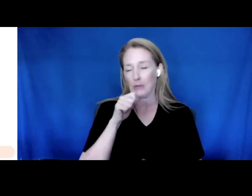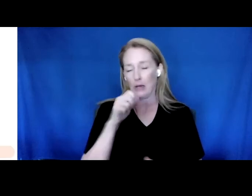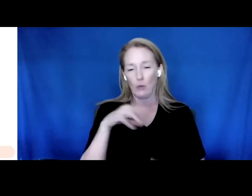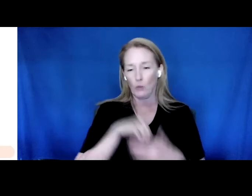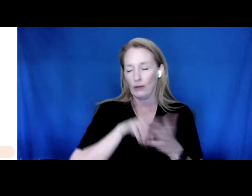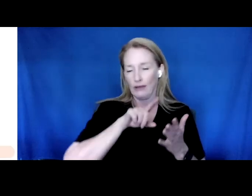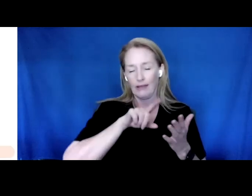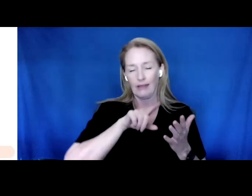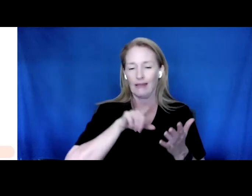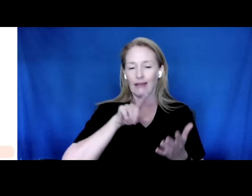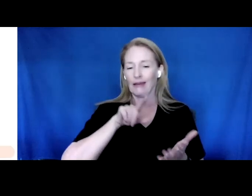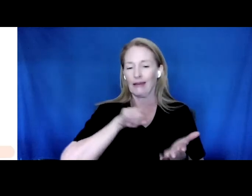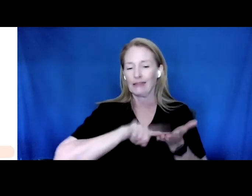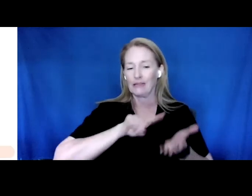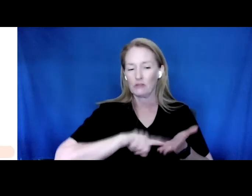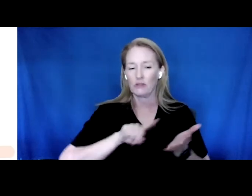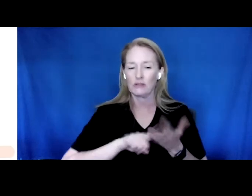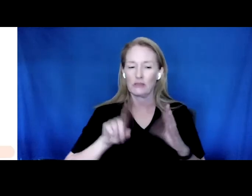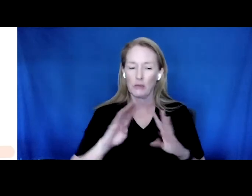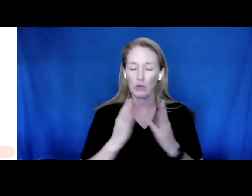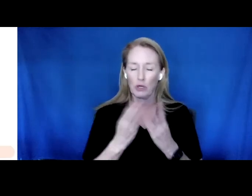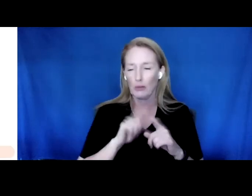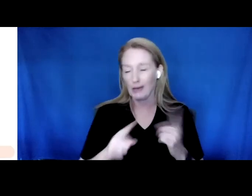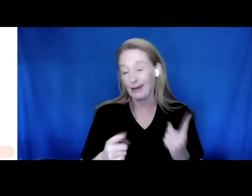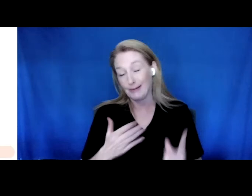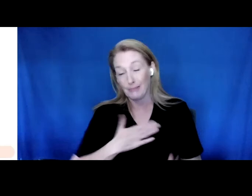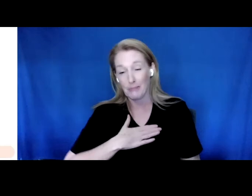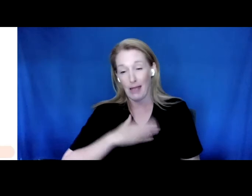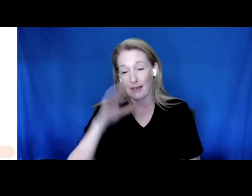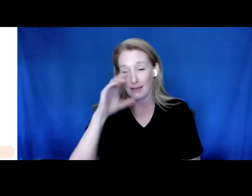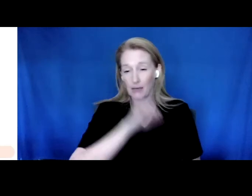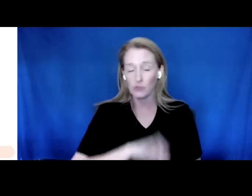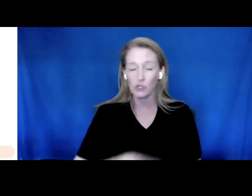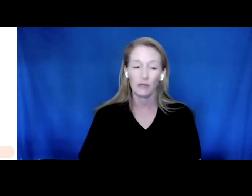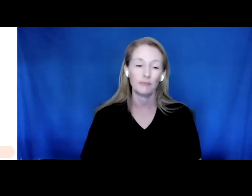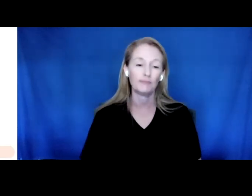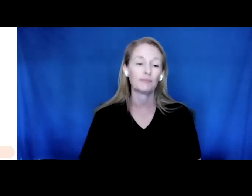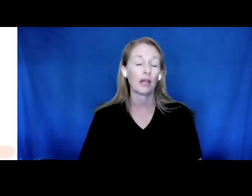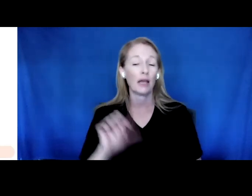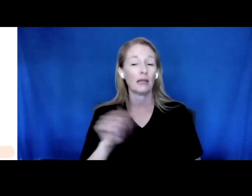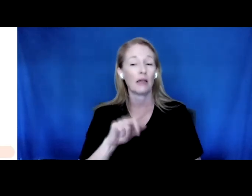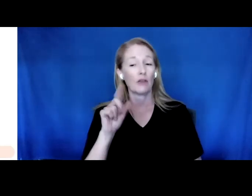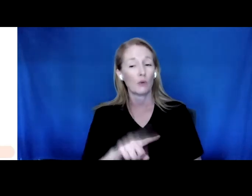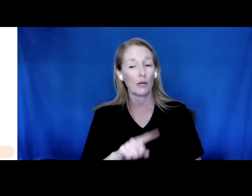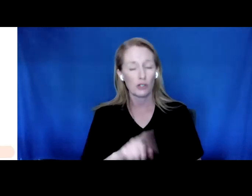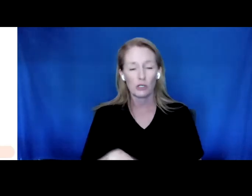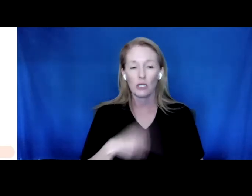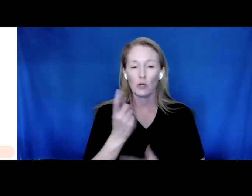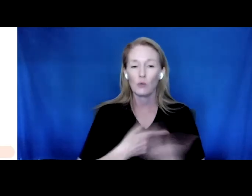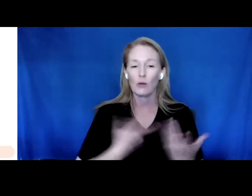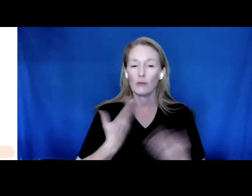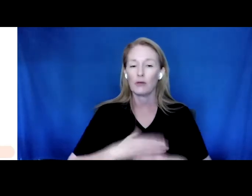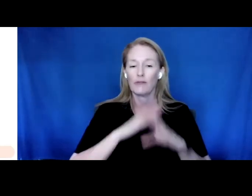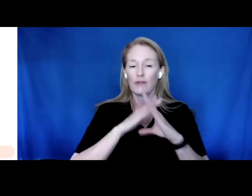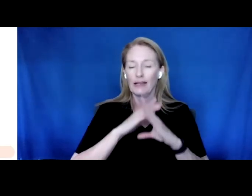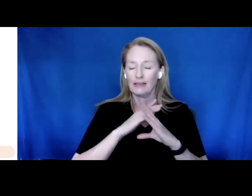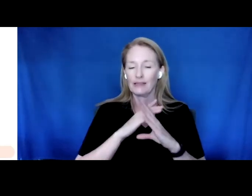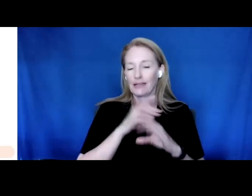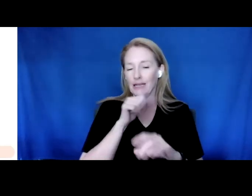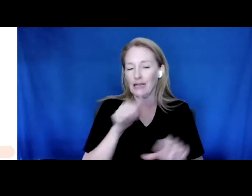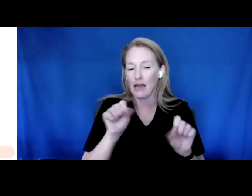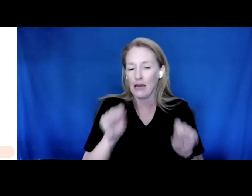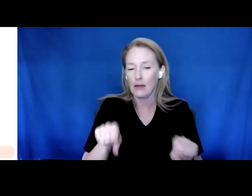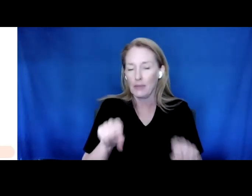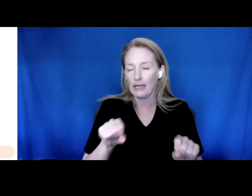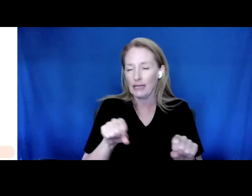to Stephanie, a question that we have coming in is, what prevented the inability to analyze at the county or city